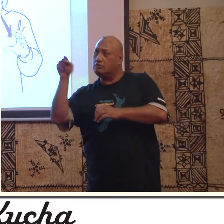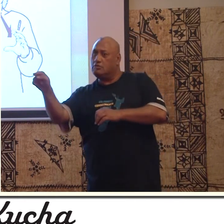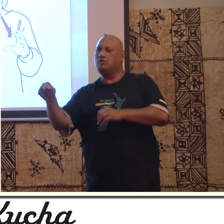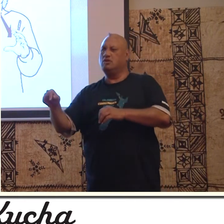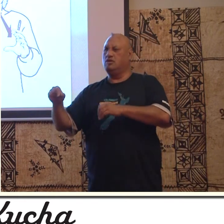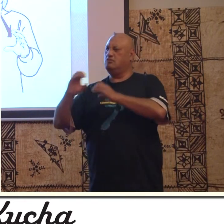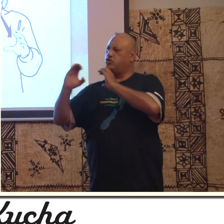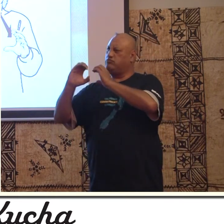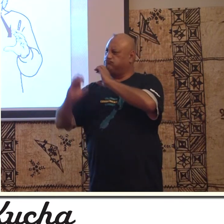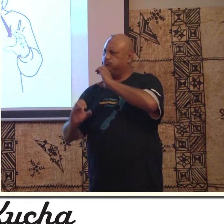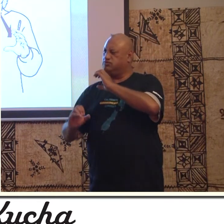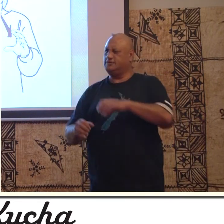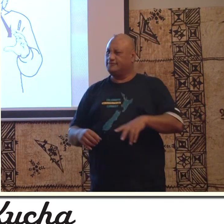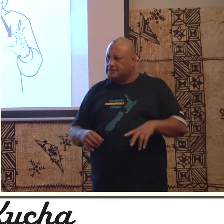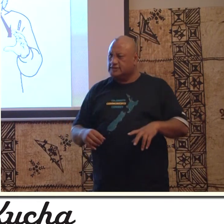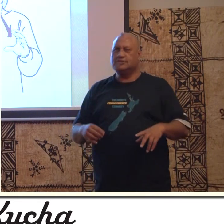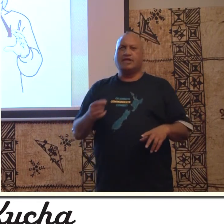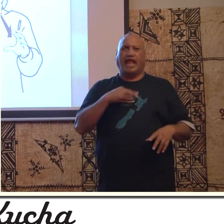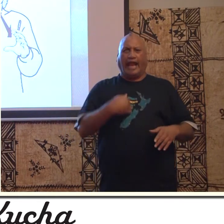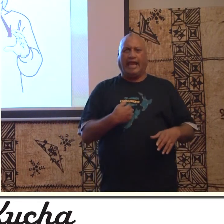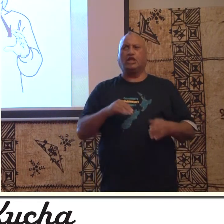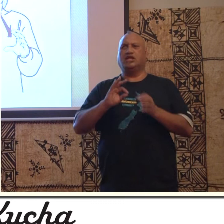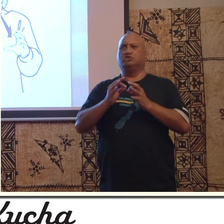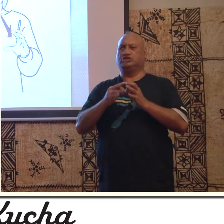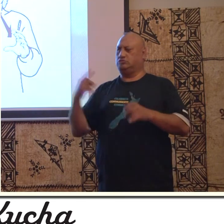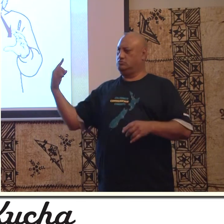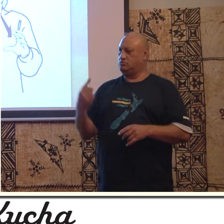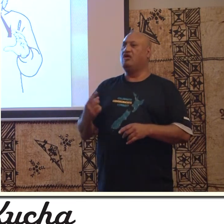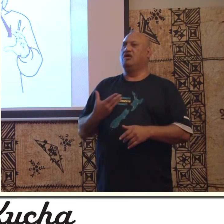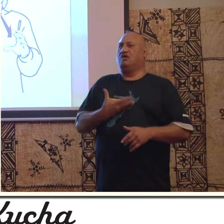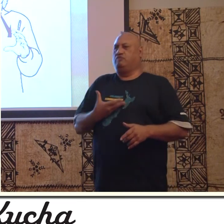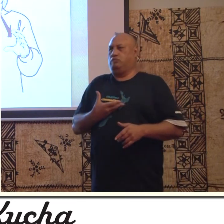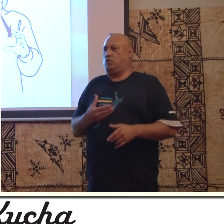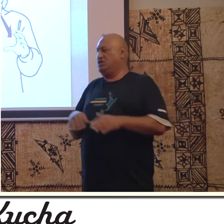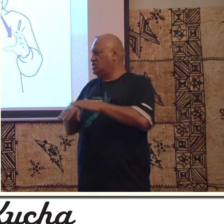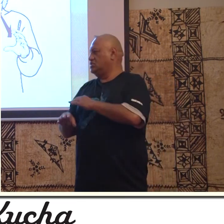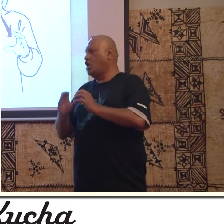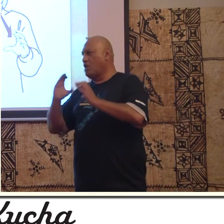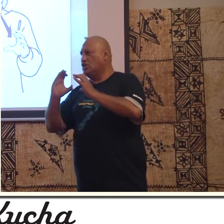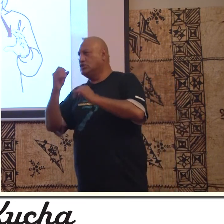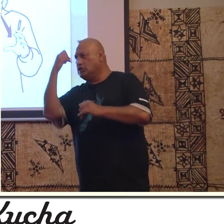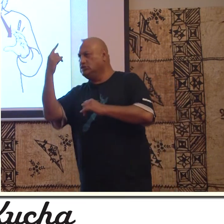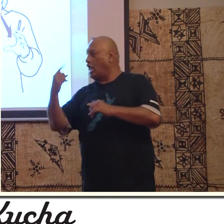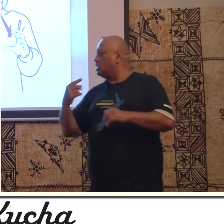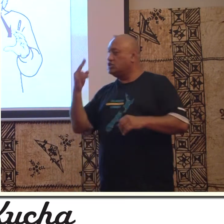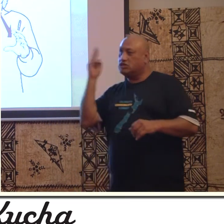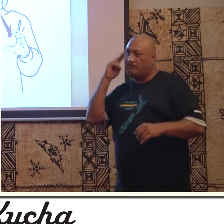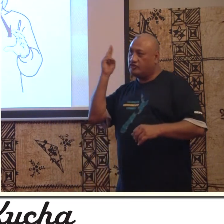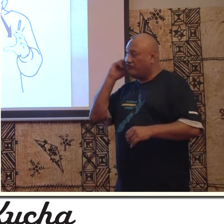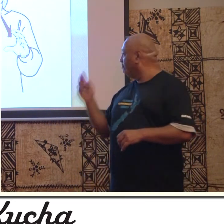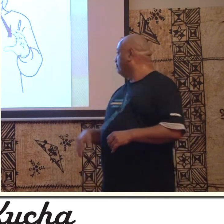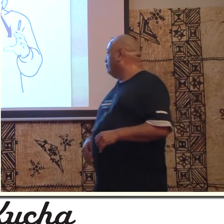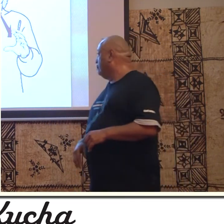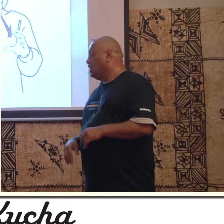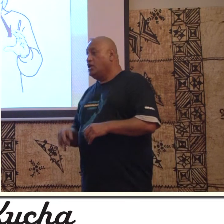So if I wanted to, I couldn't communicate with hearing people. But once there's an interpreter there, then